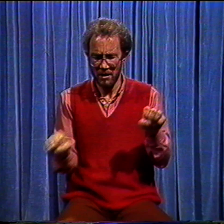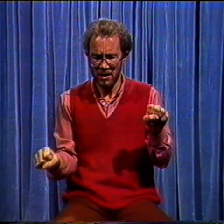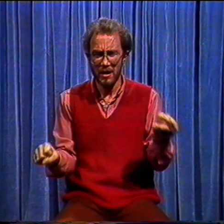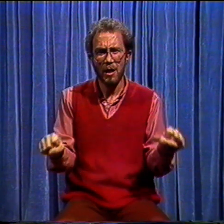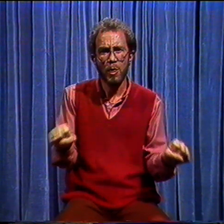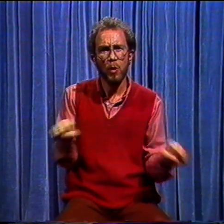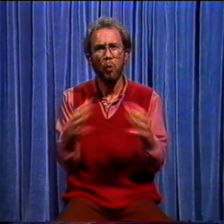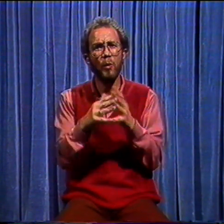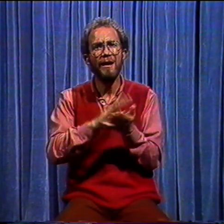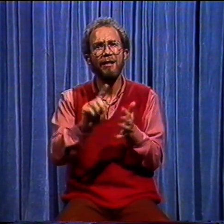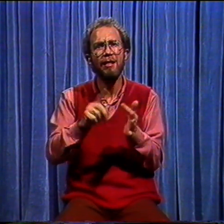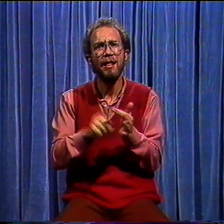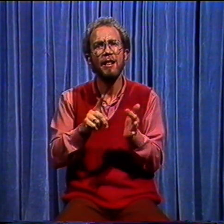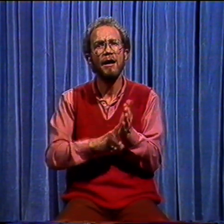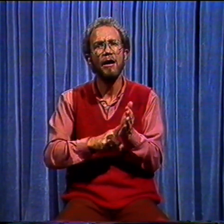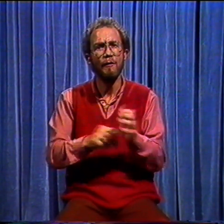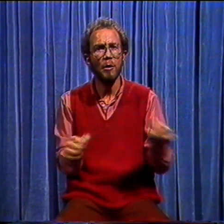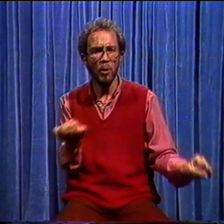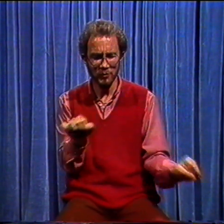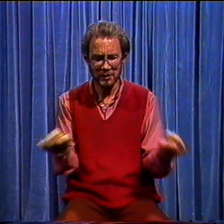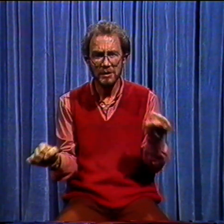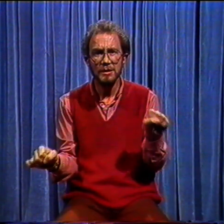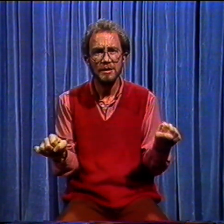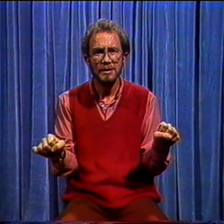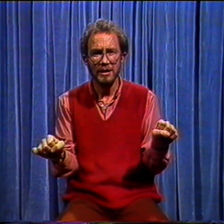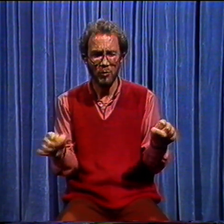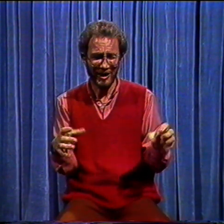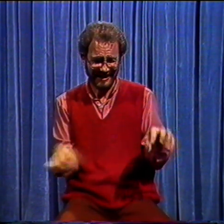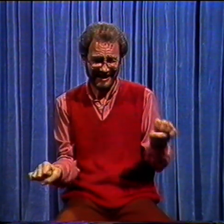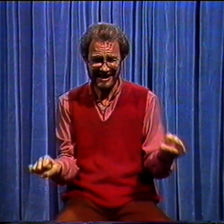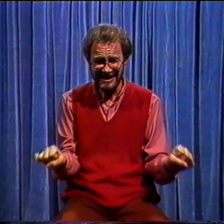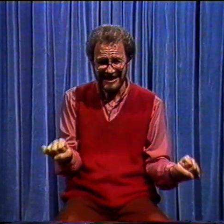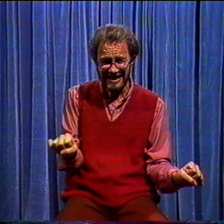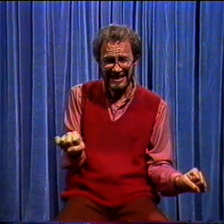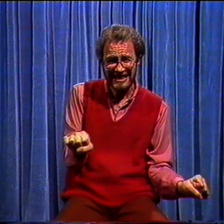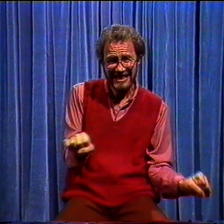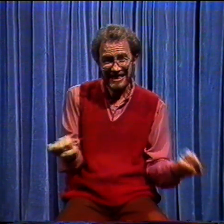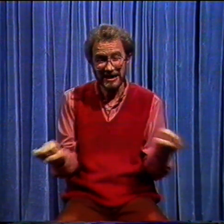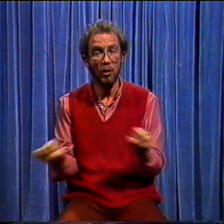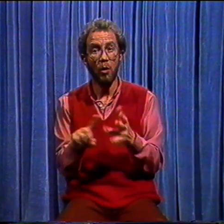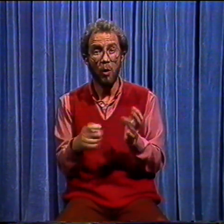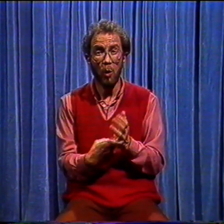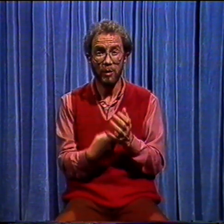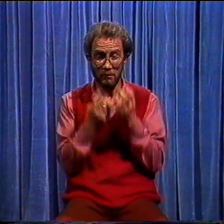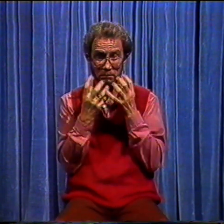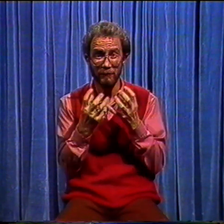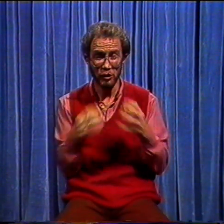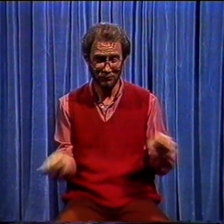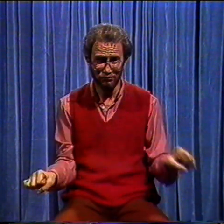So we can have the steering wheel being turned, with stretched lips, or with puffed cheeks.